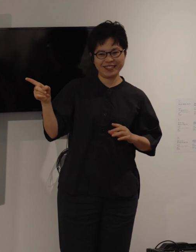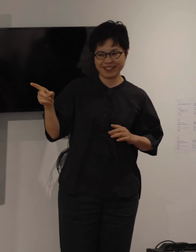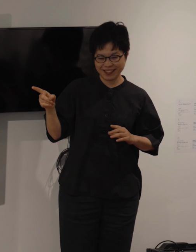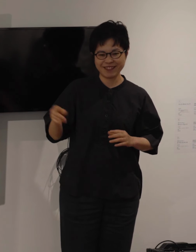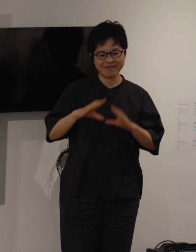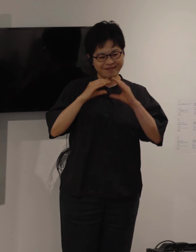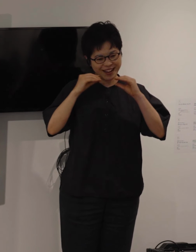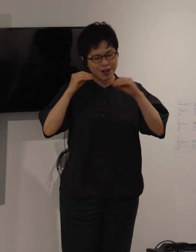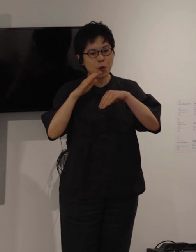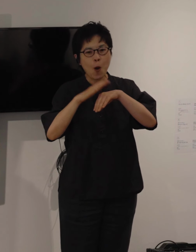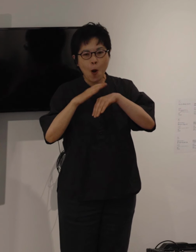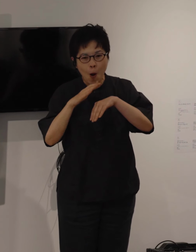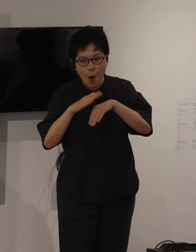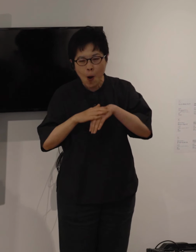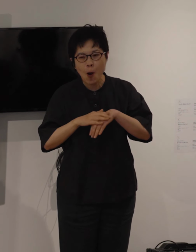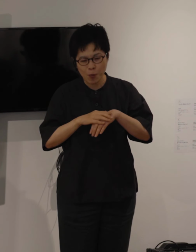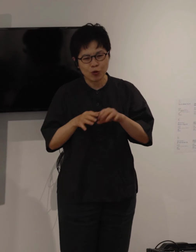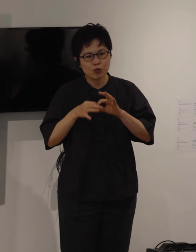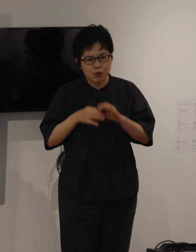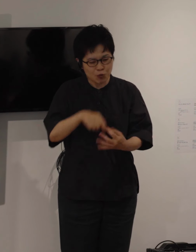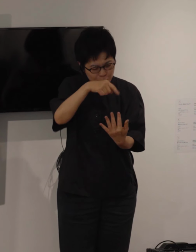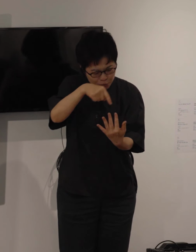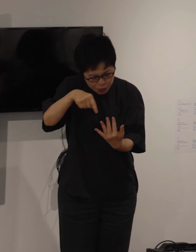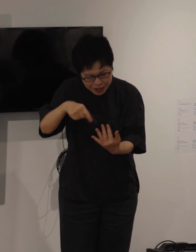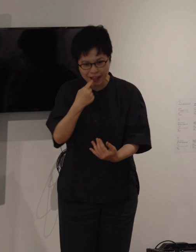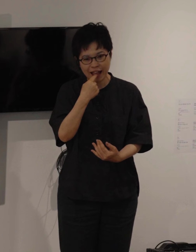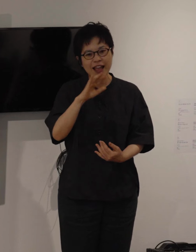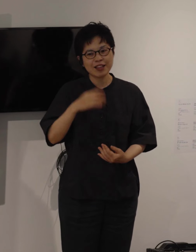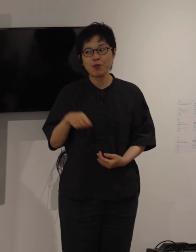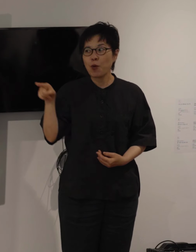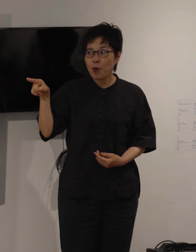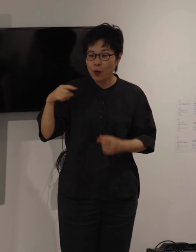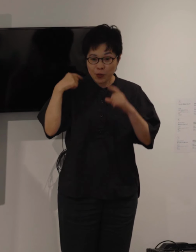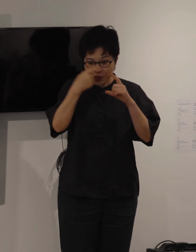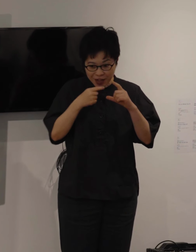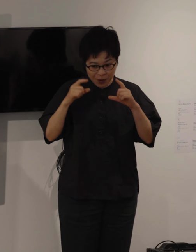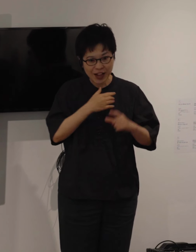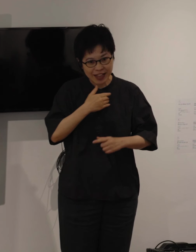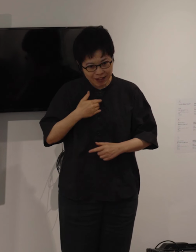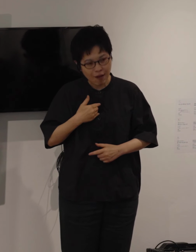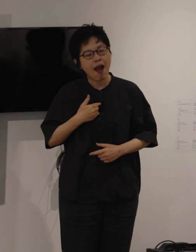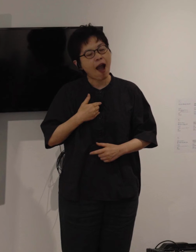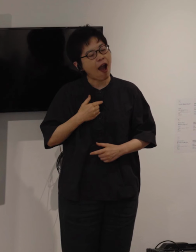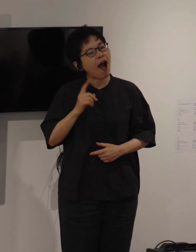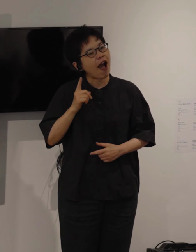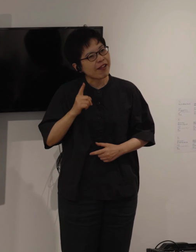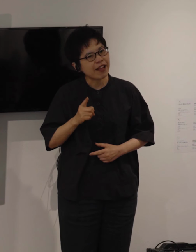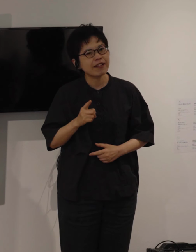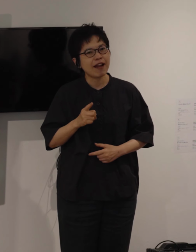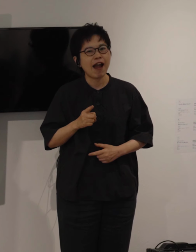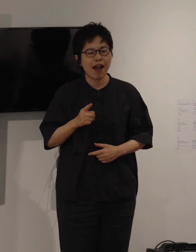to everything, because that's just how positive he is, even though he hasn't got an idea about what you are asking